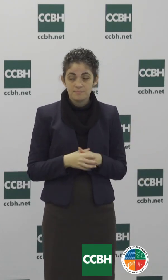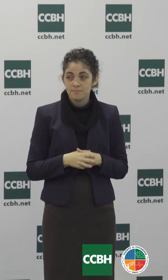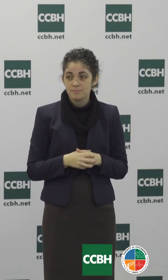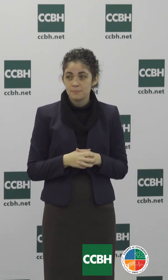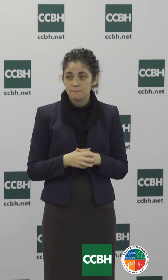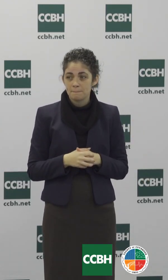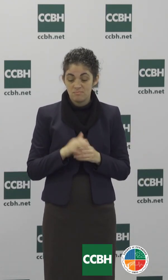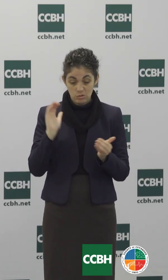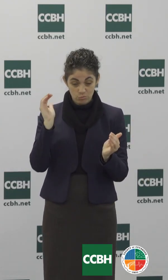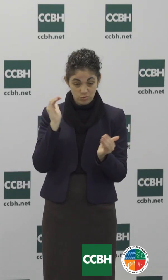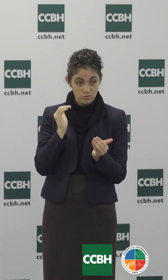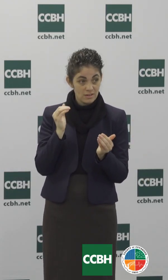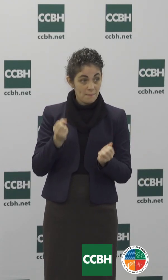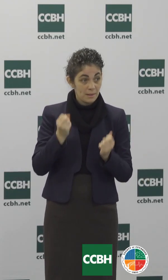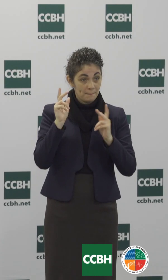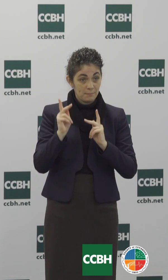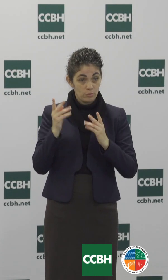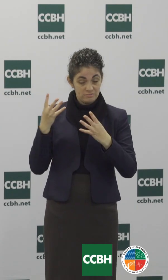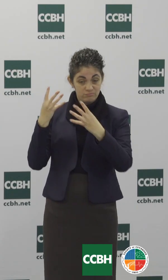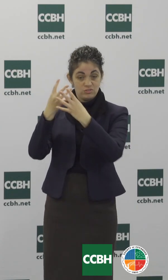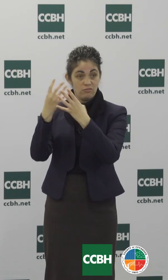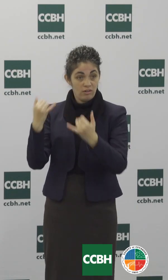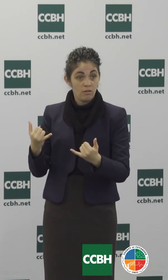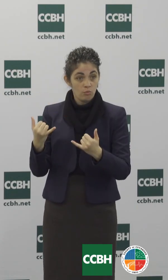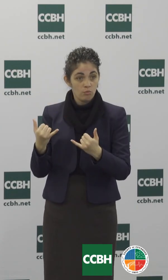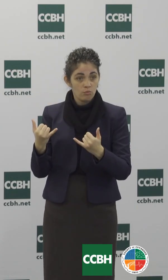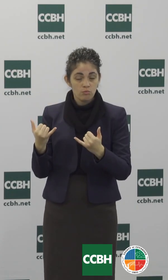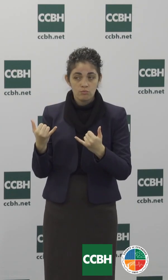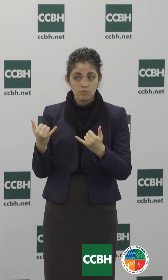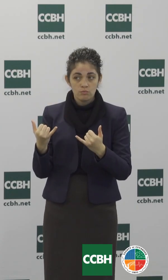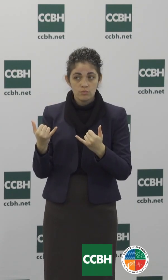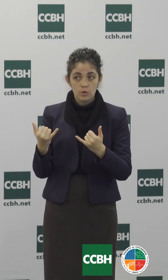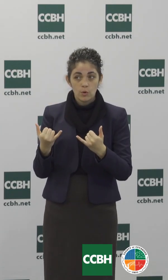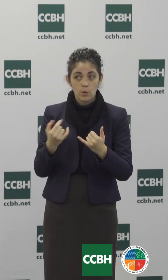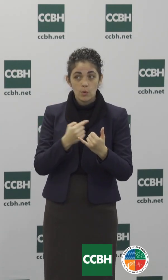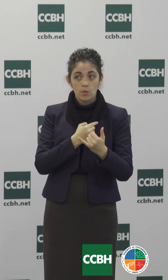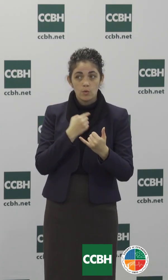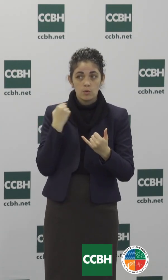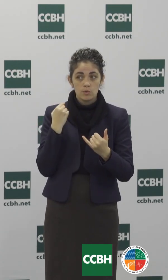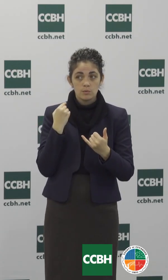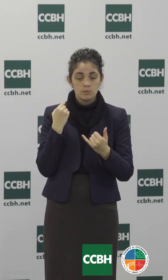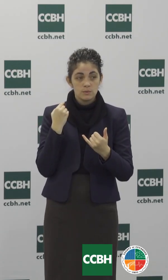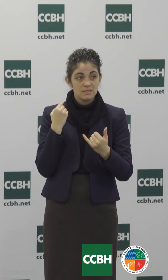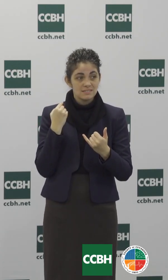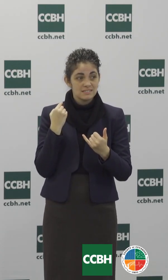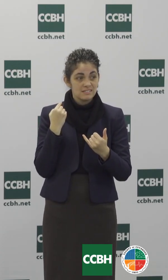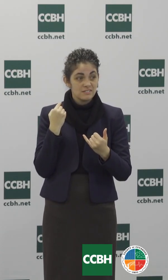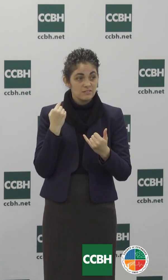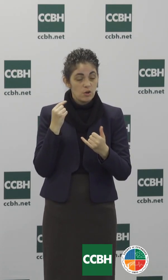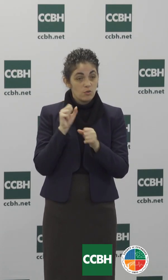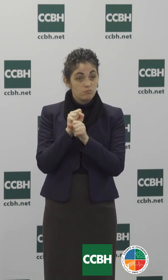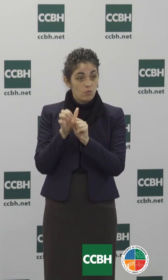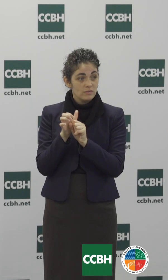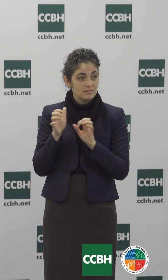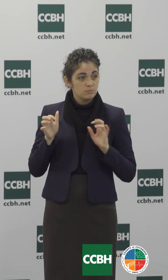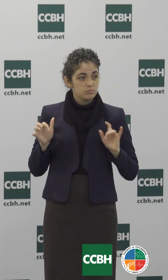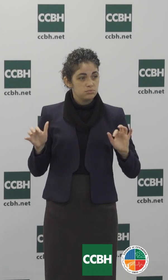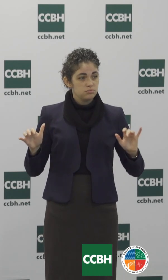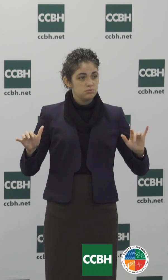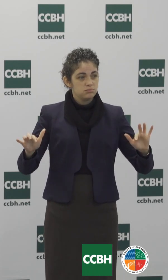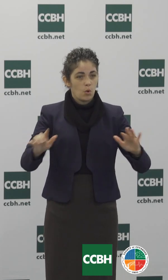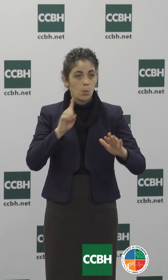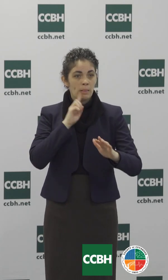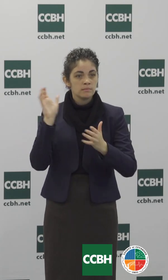By reducing the population, the risk of infection spreading has